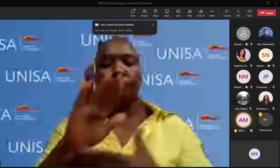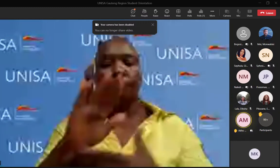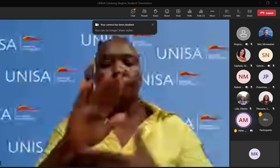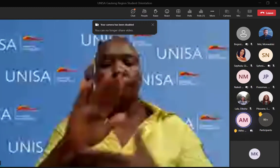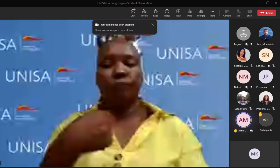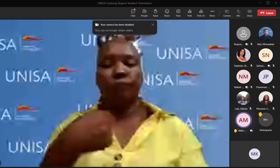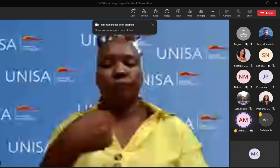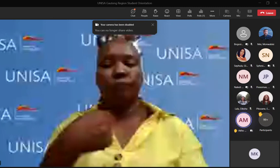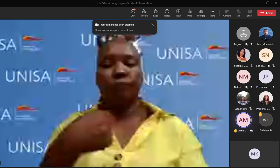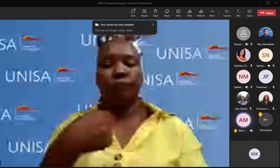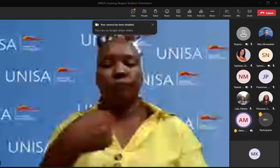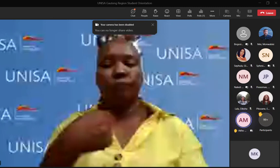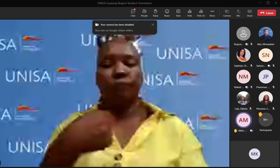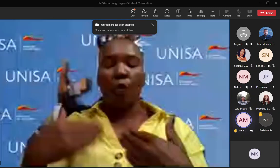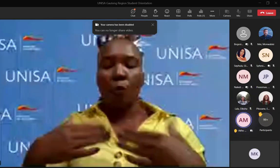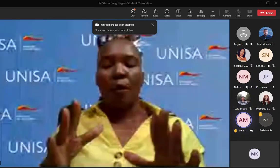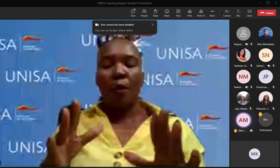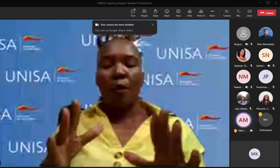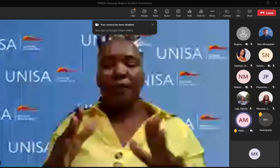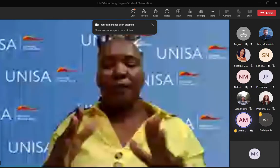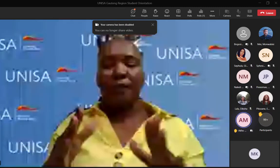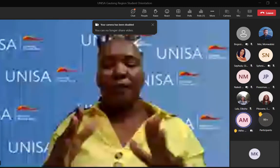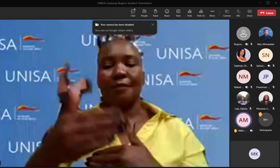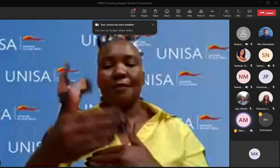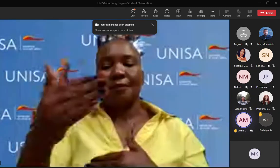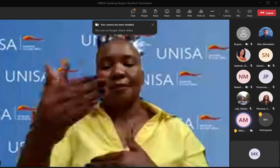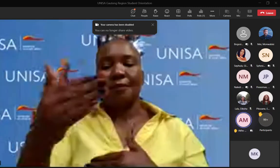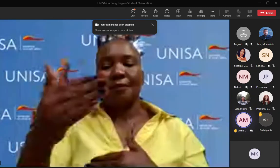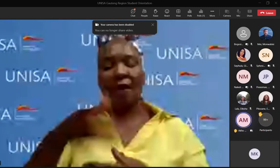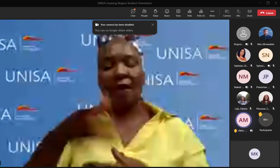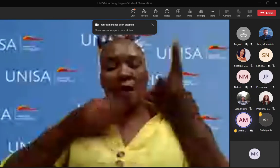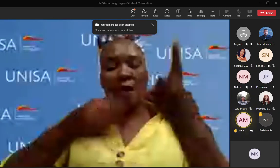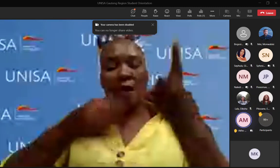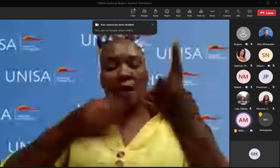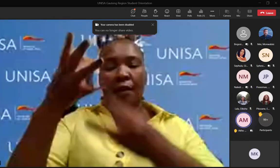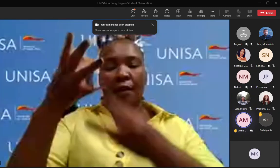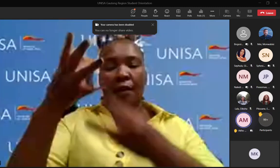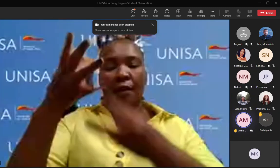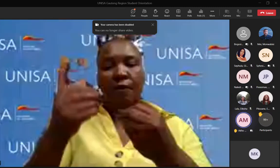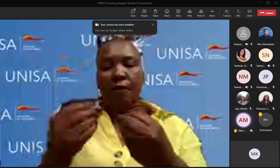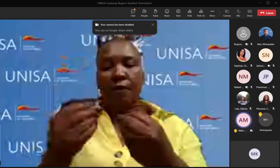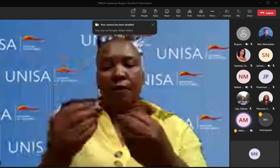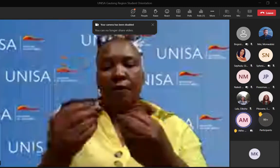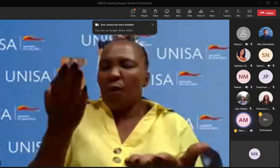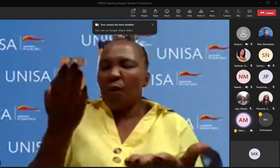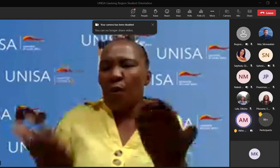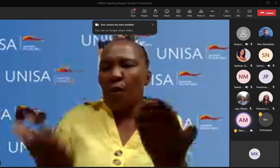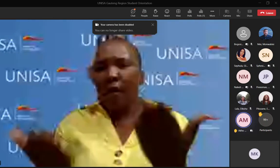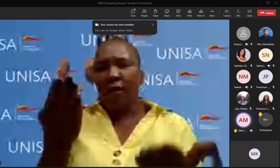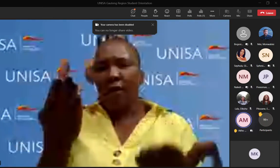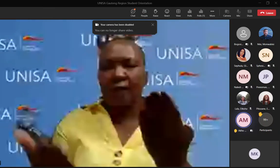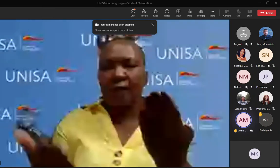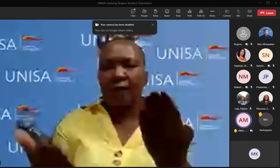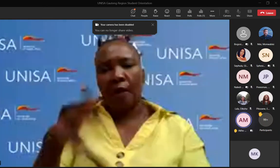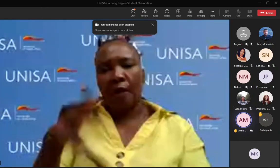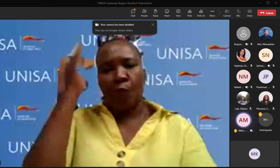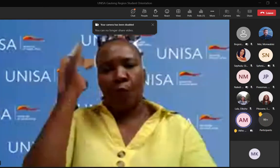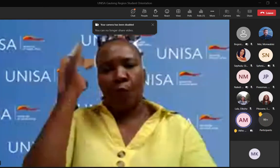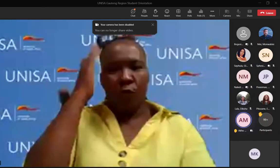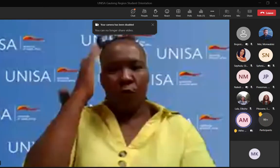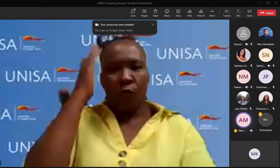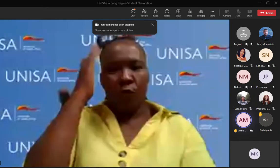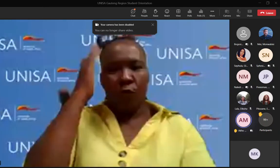open distance learning so I don't know whether these are words online